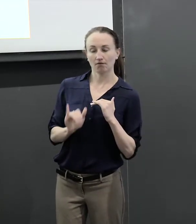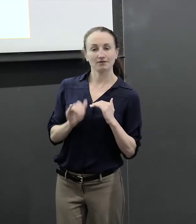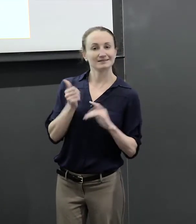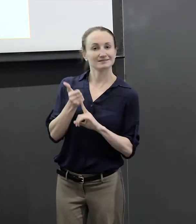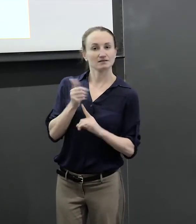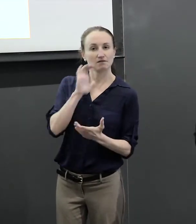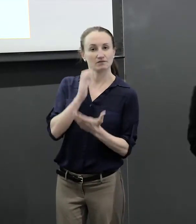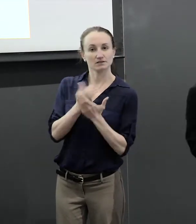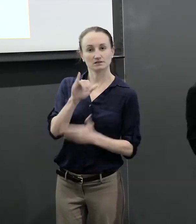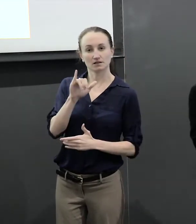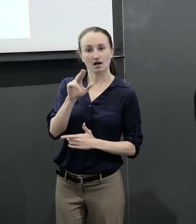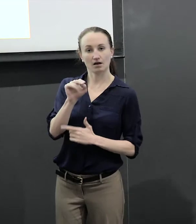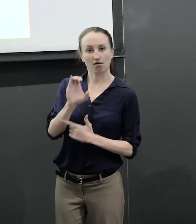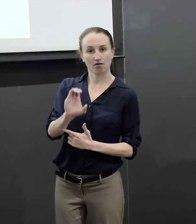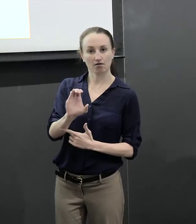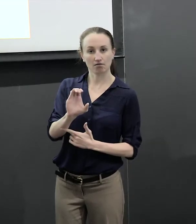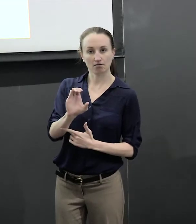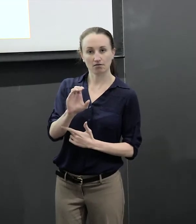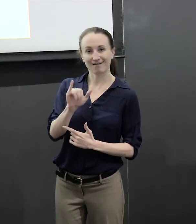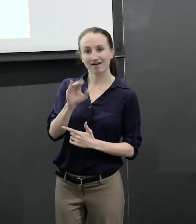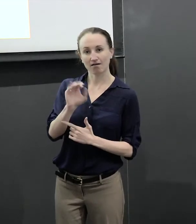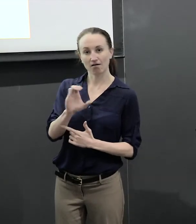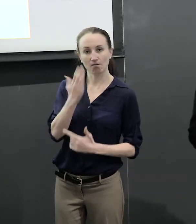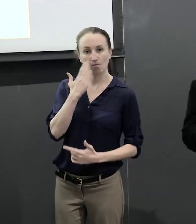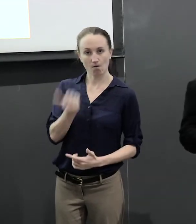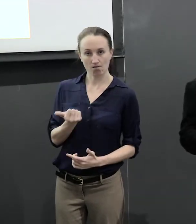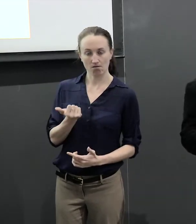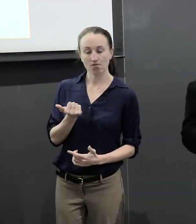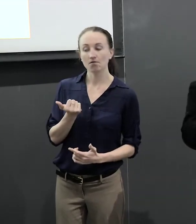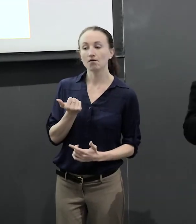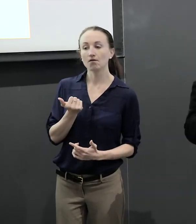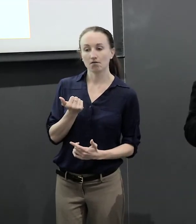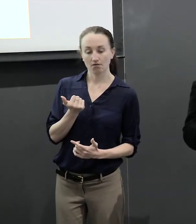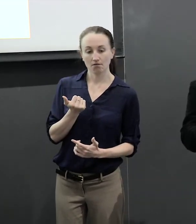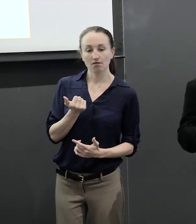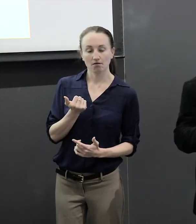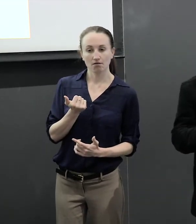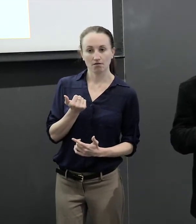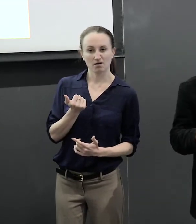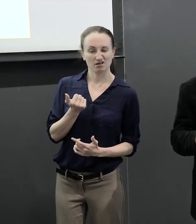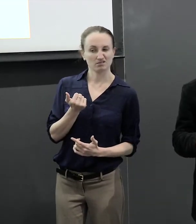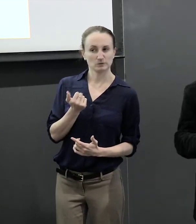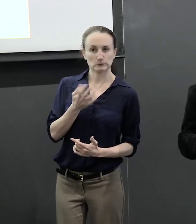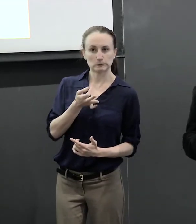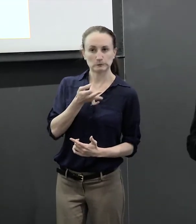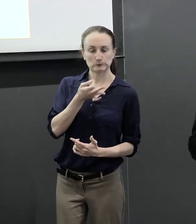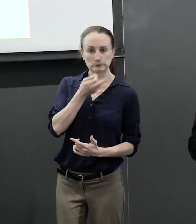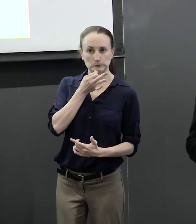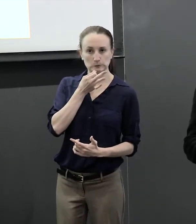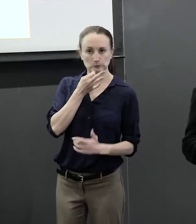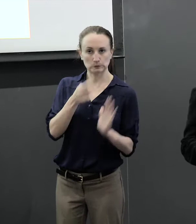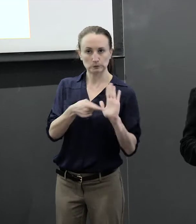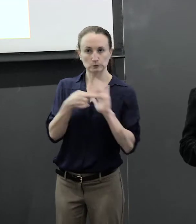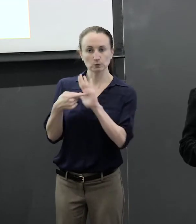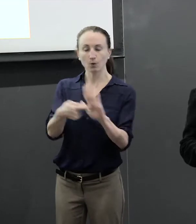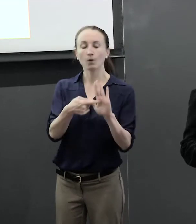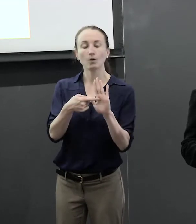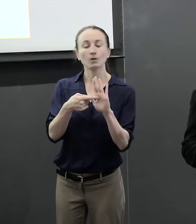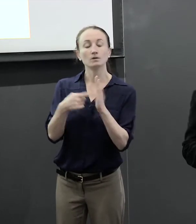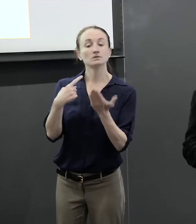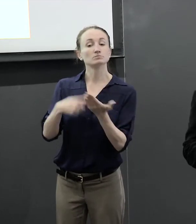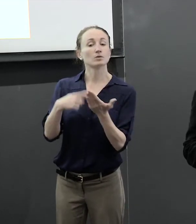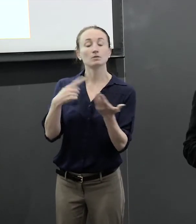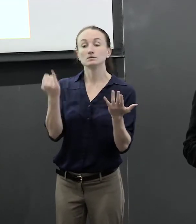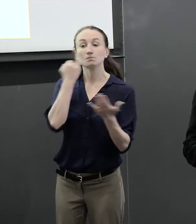iconic. It is iconic because, as we will see in a second, if you're talking about a